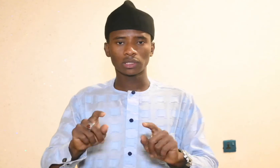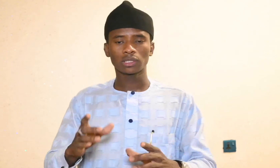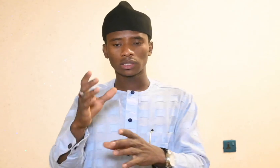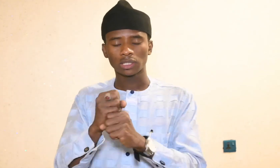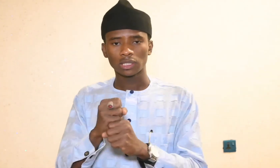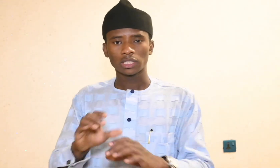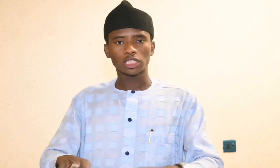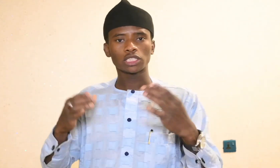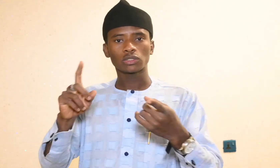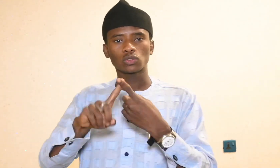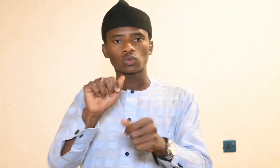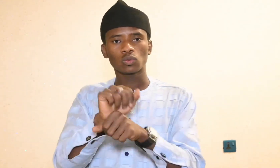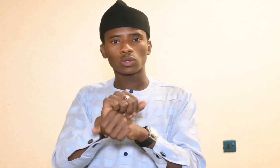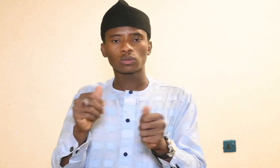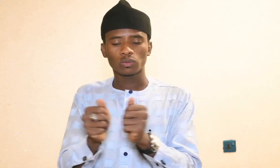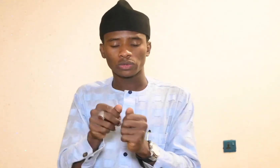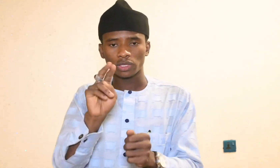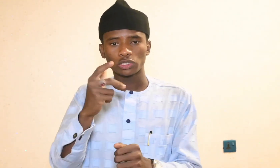NGO through volunteering.